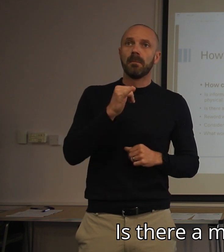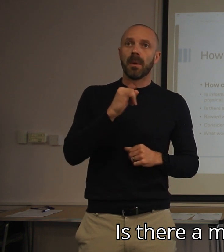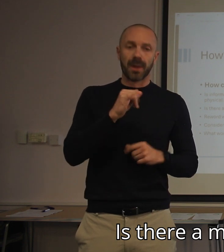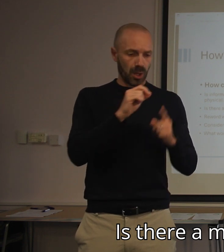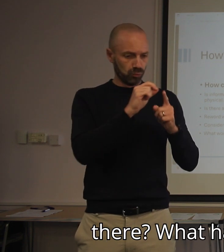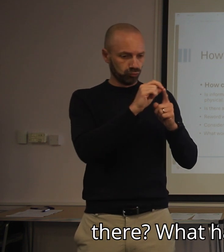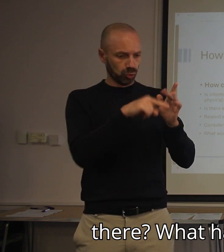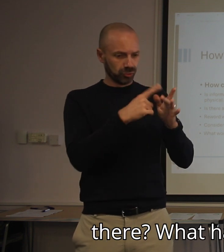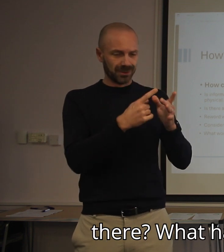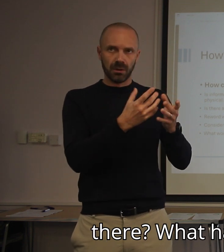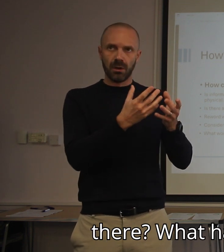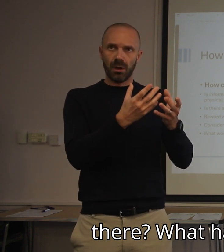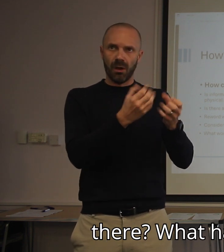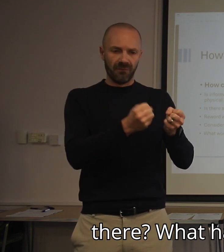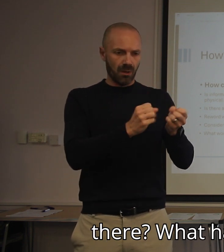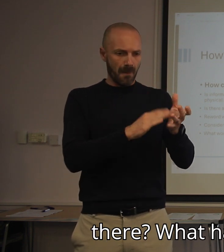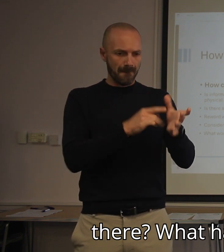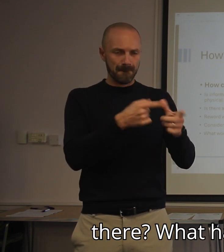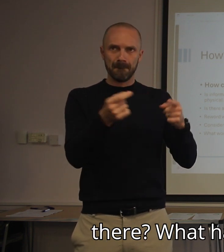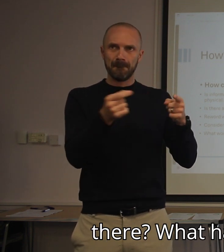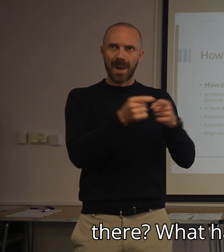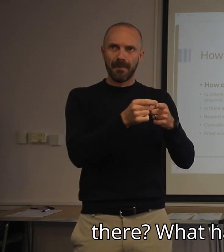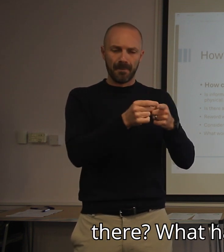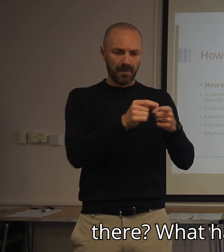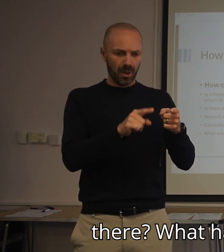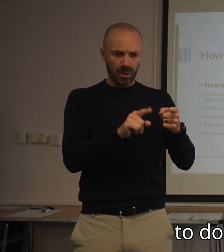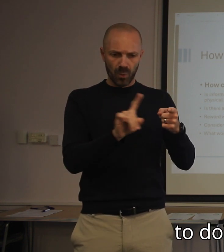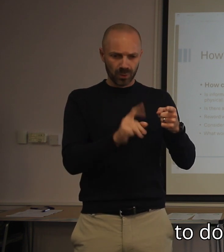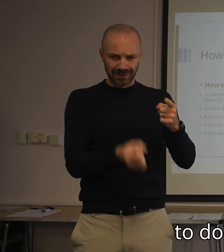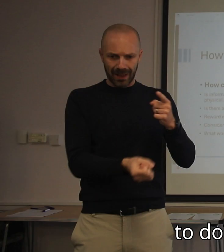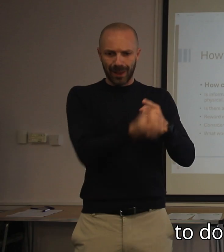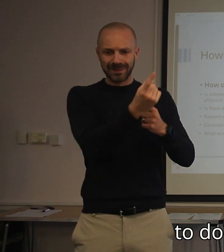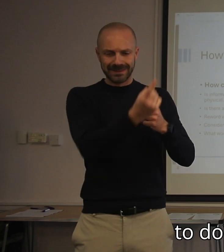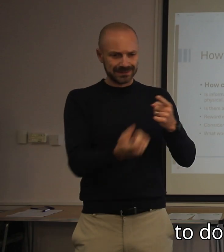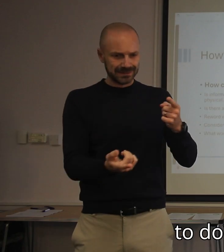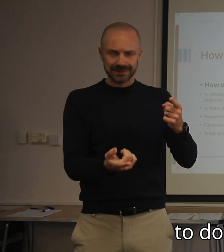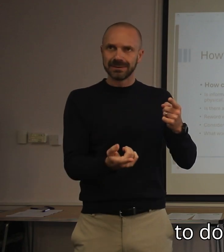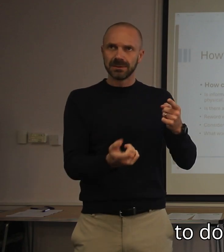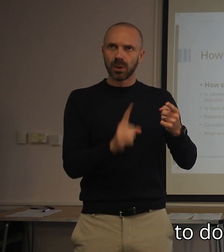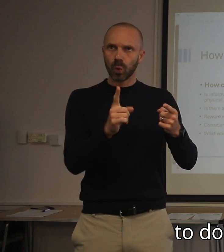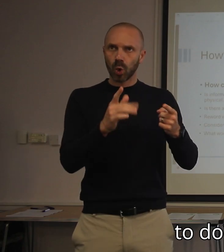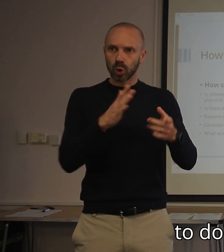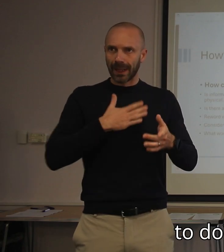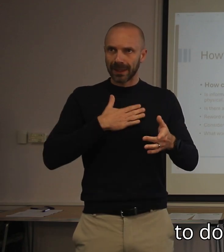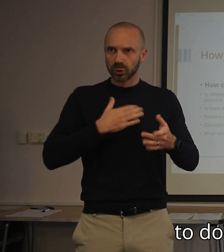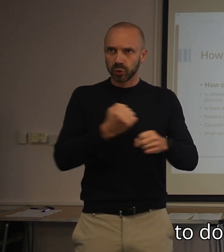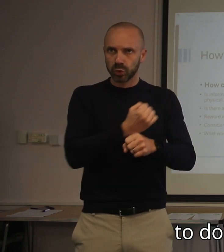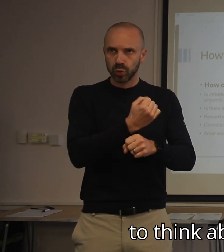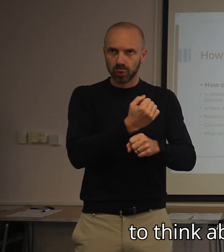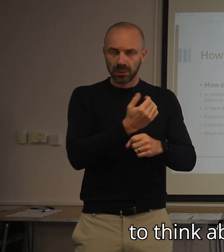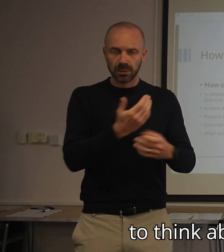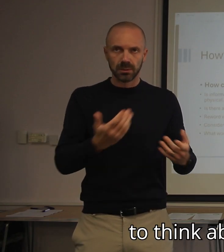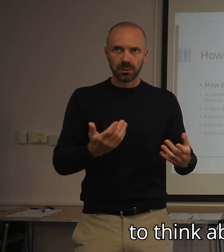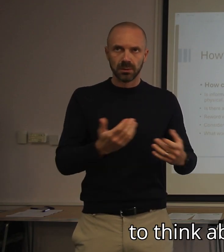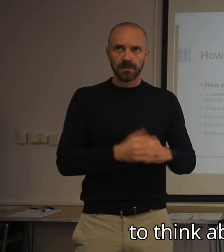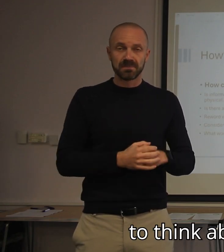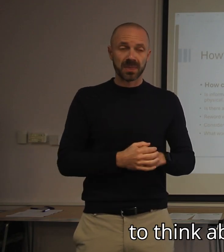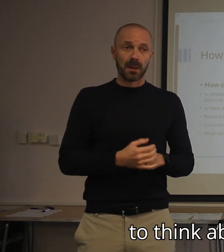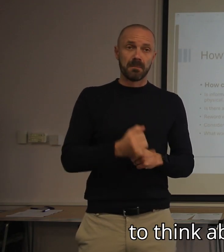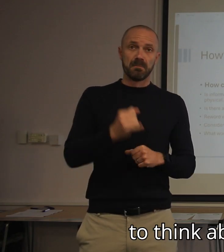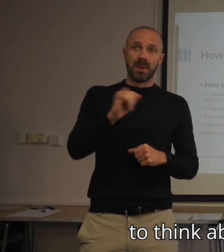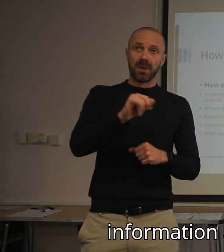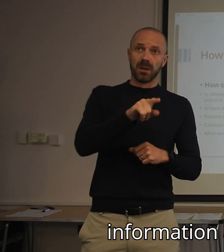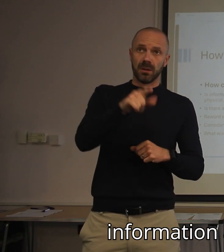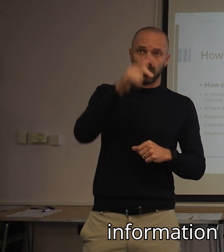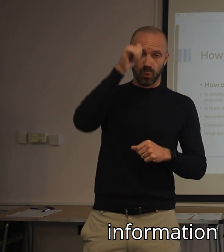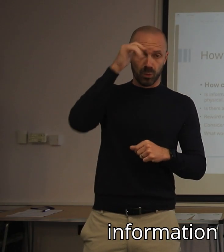project of what's there? What happens? What would you like to do? So you might want to think about having